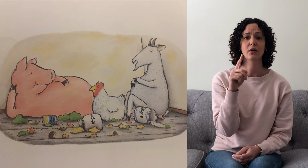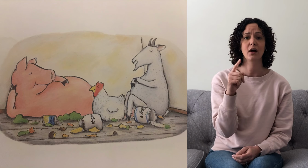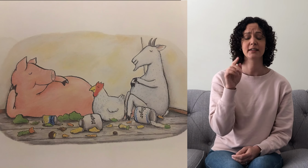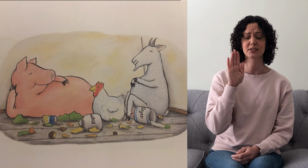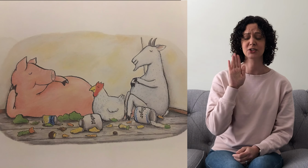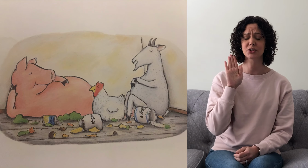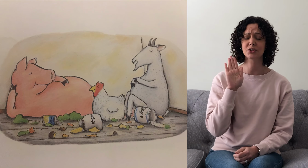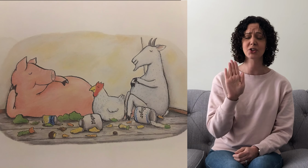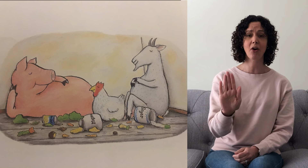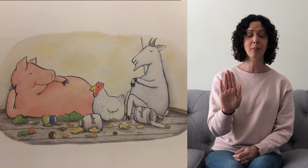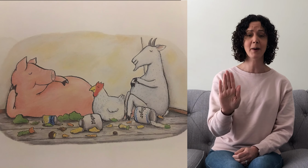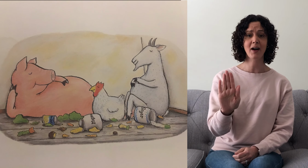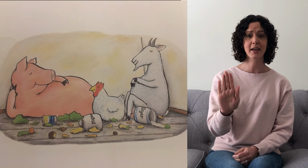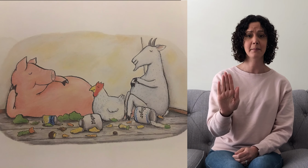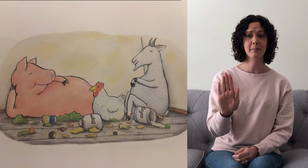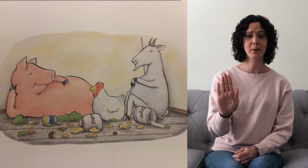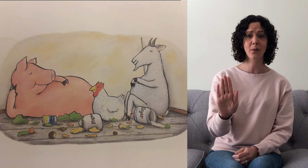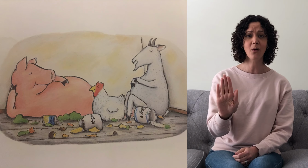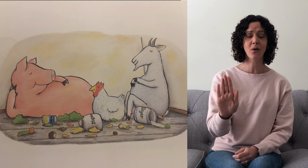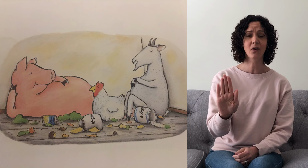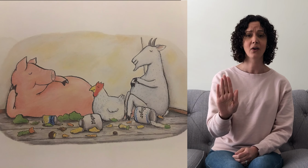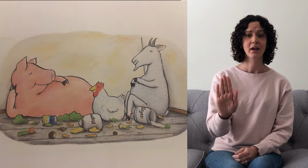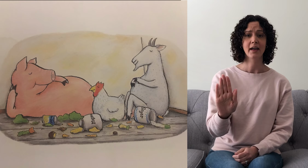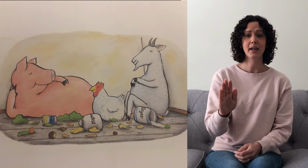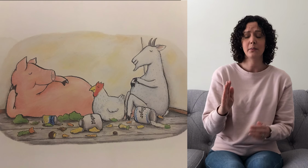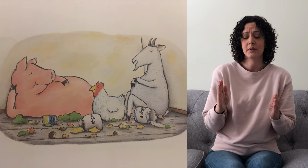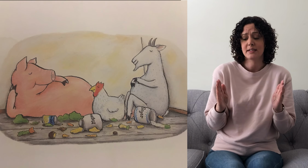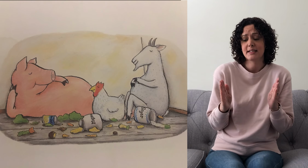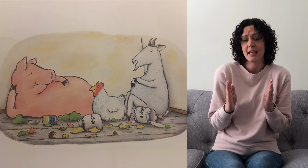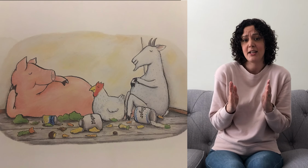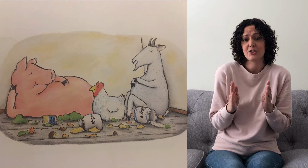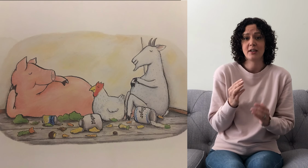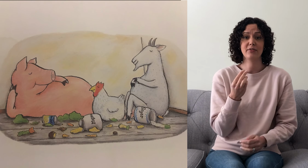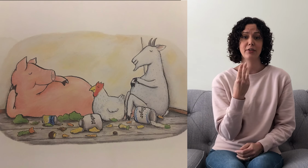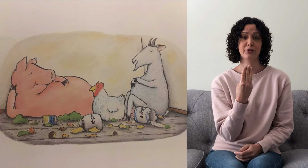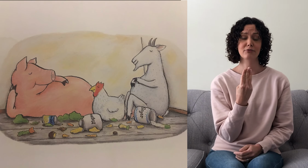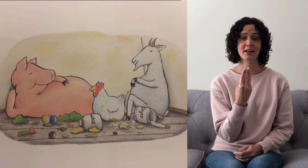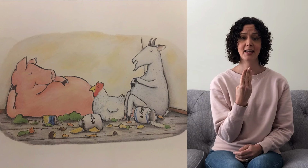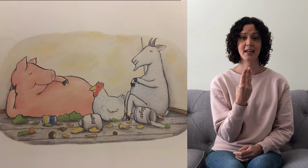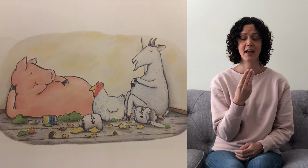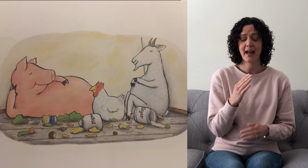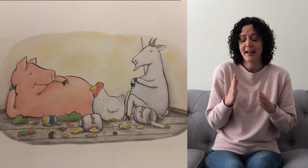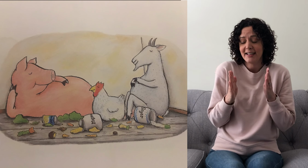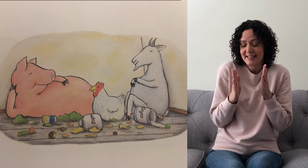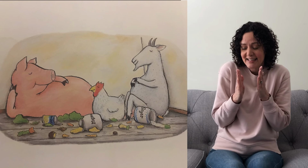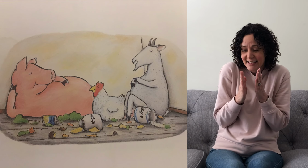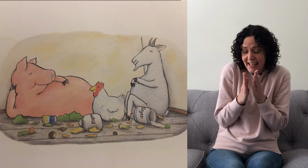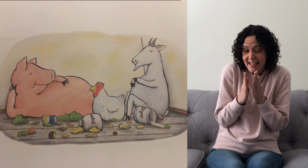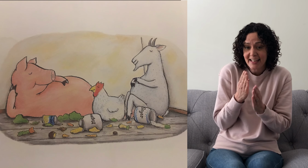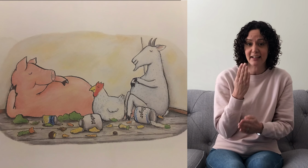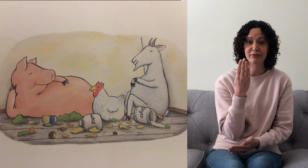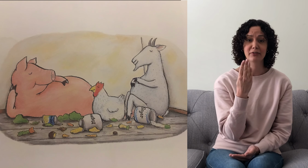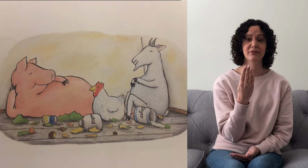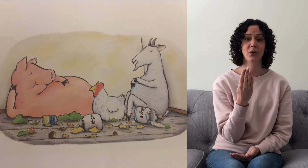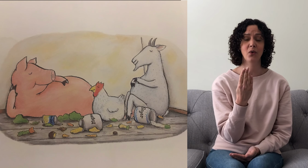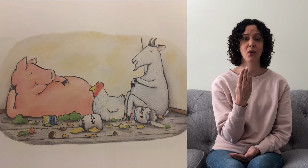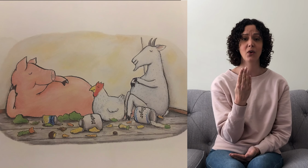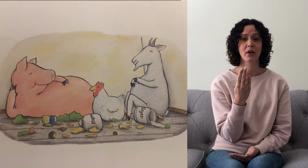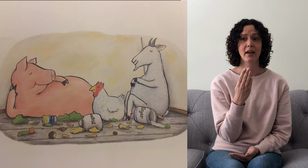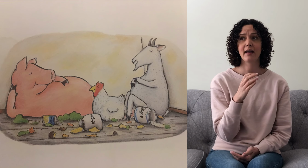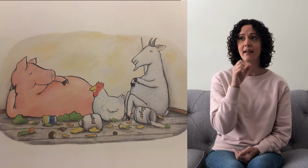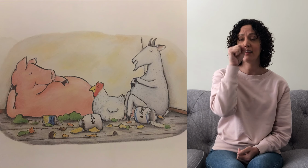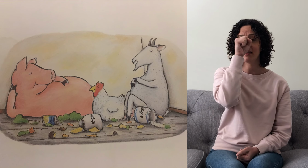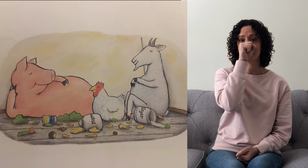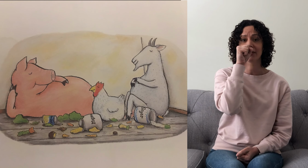lady cried, "Stop, I implore! It was titchy for three and it's teeny for